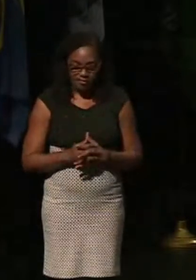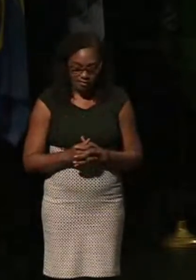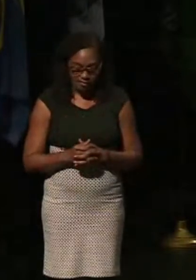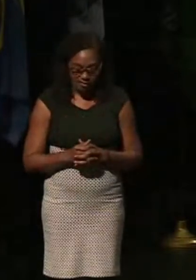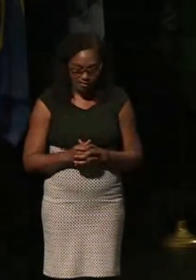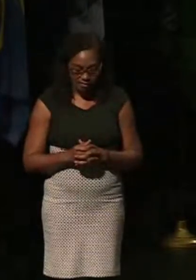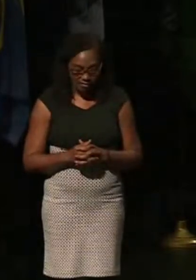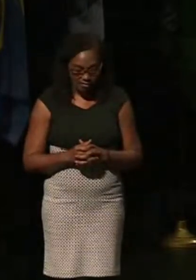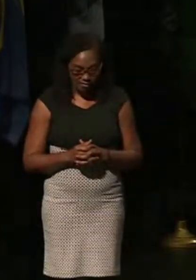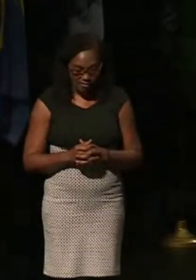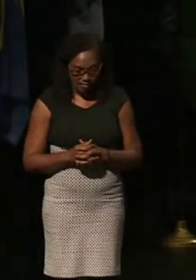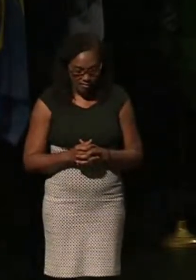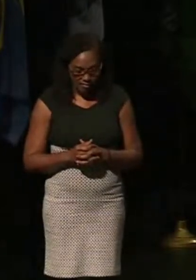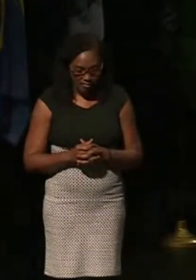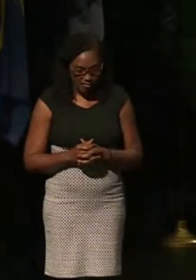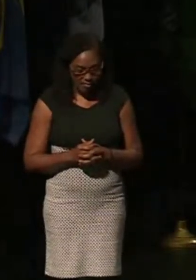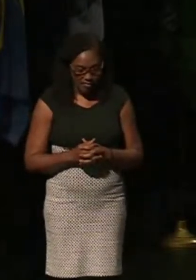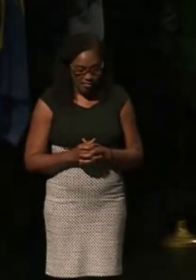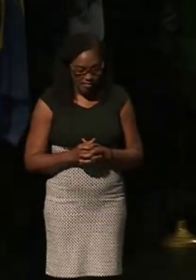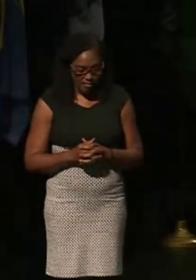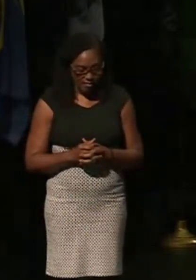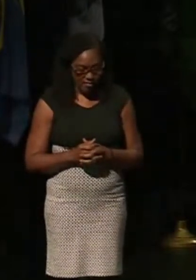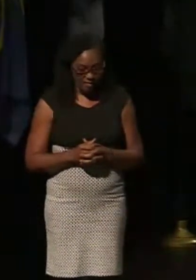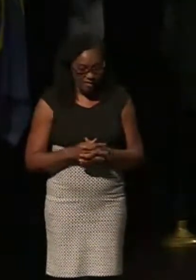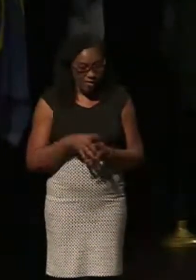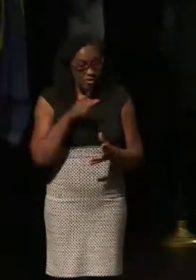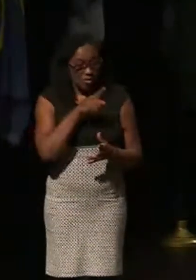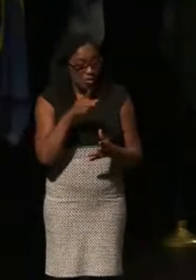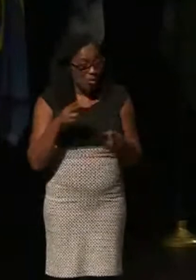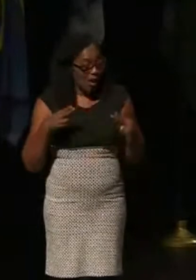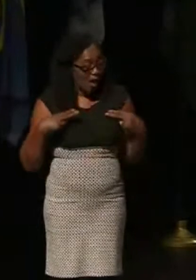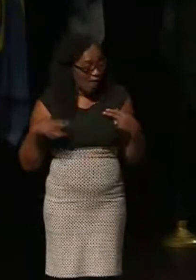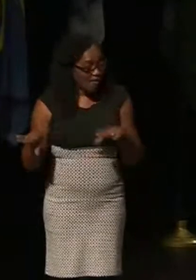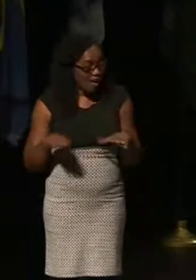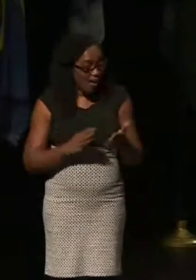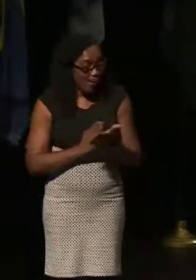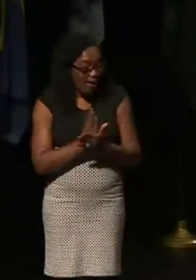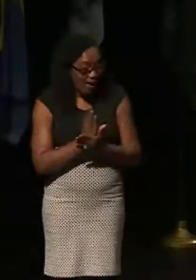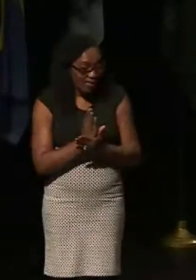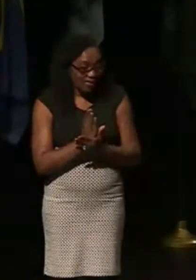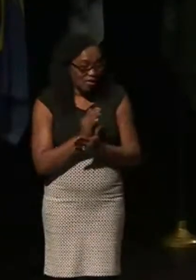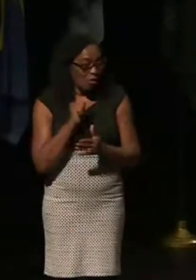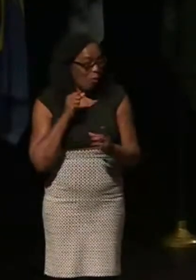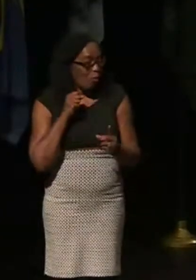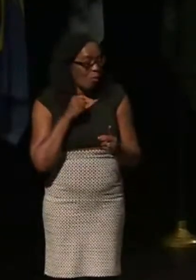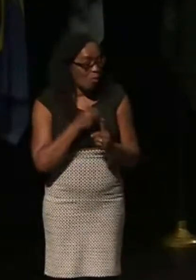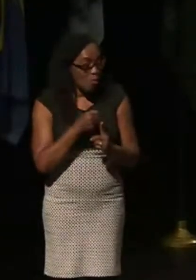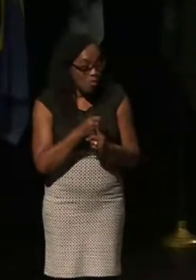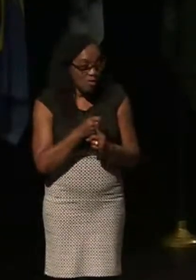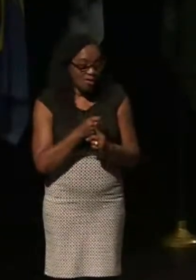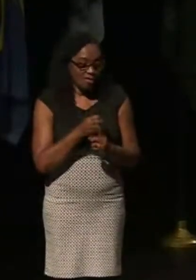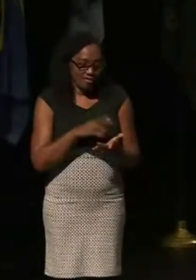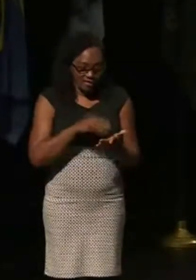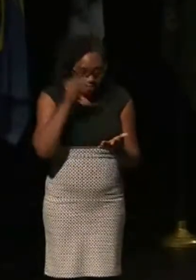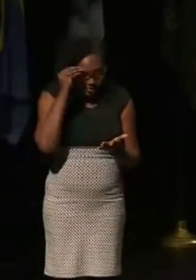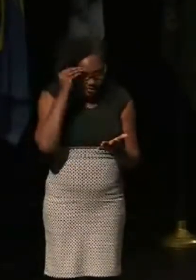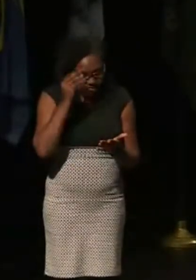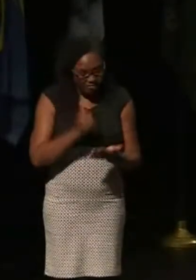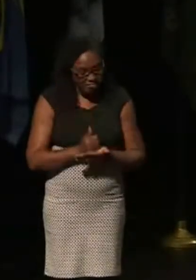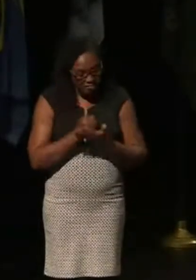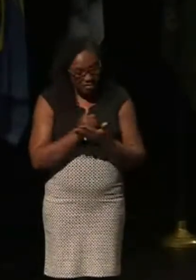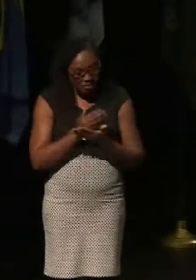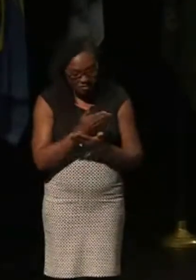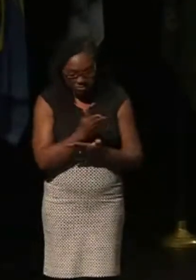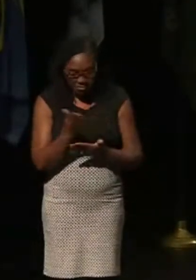and is privileged to have played an instrumental part in your overall growth. We vow to continue to invest